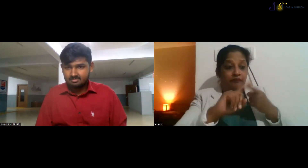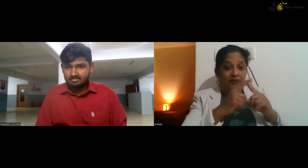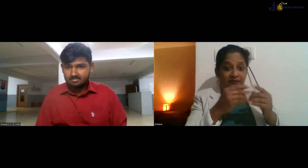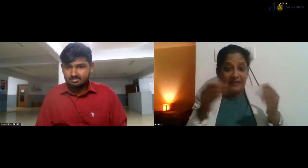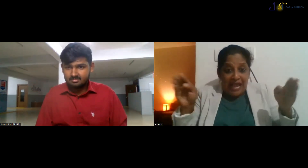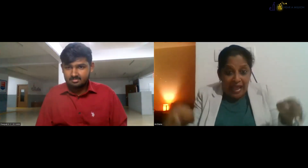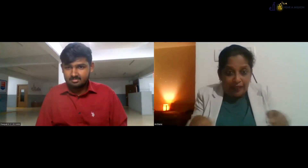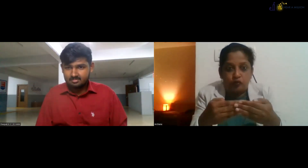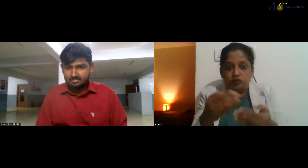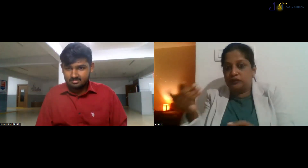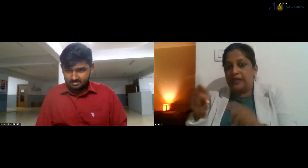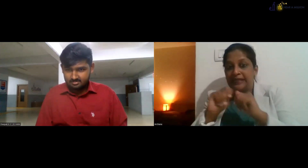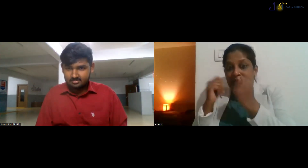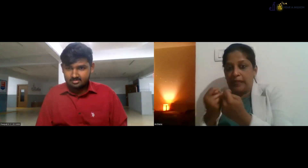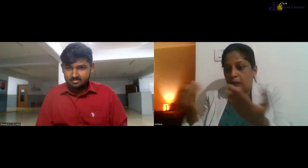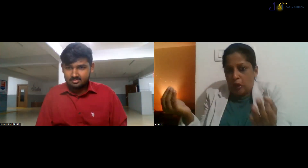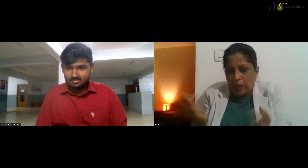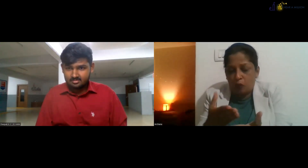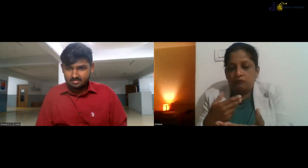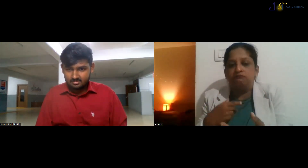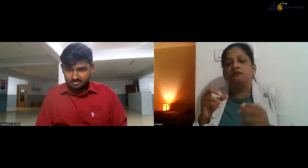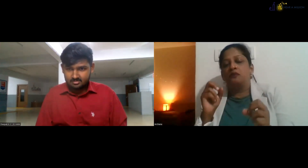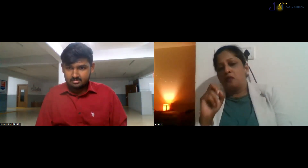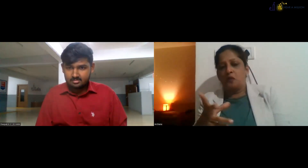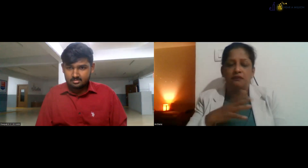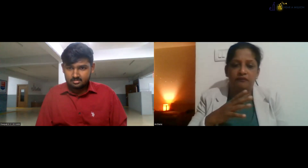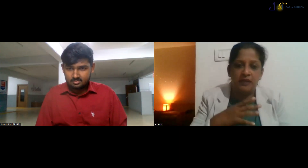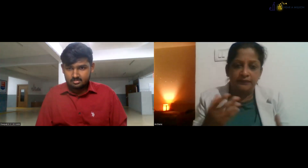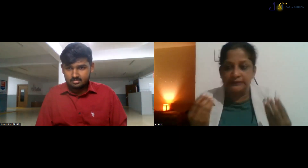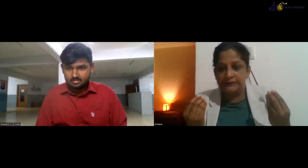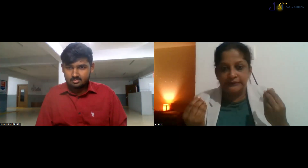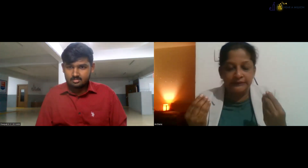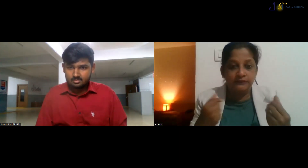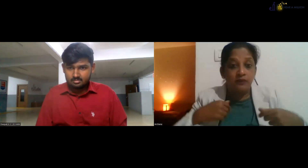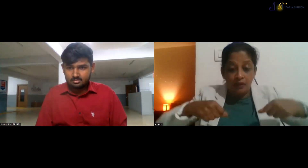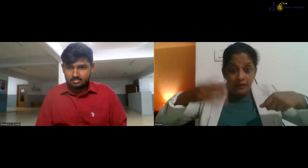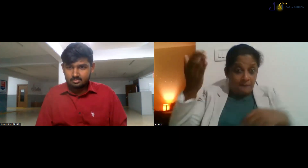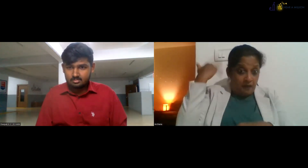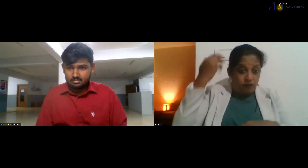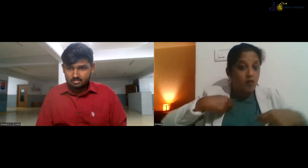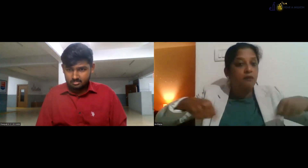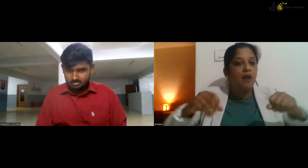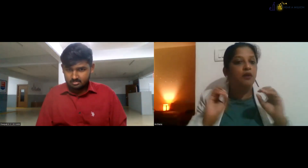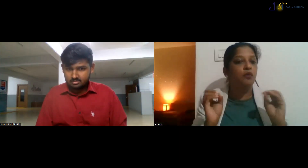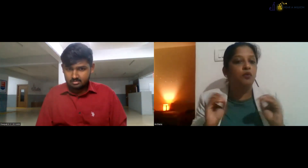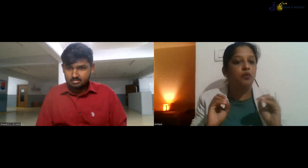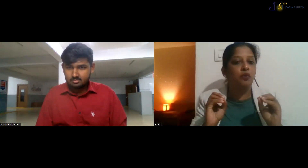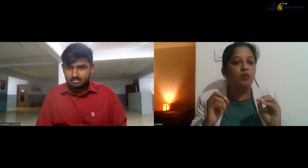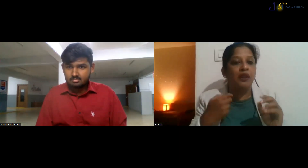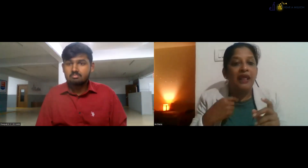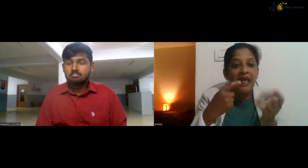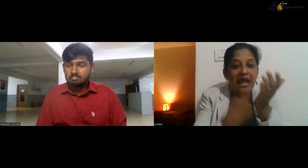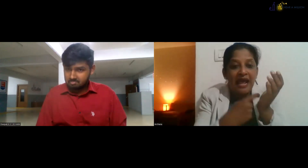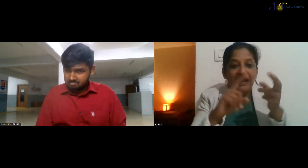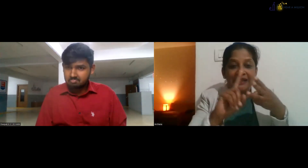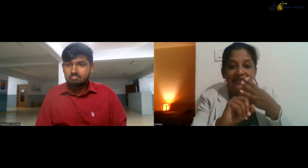the team, and my friends, they introduced me with the team, the bikers, and then I understood that I would like to